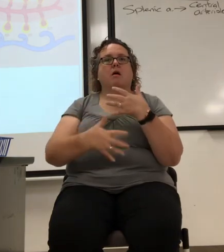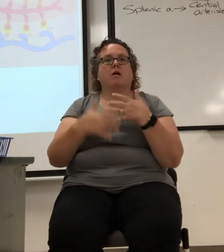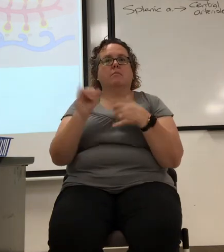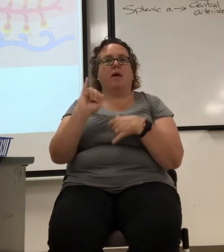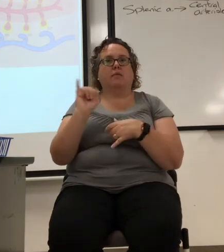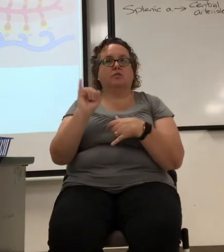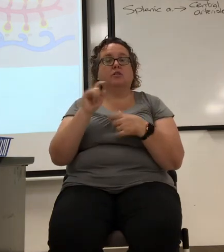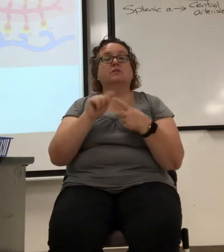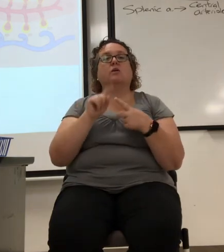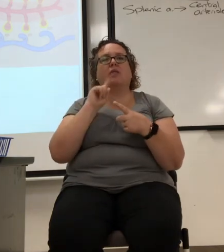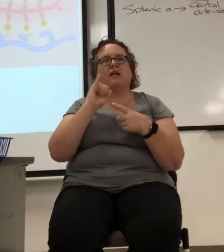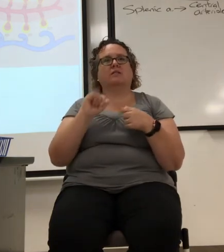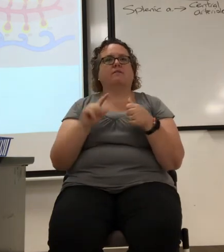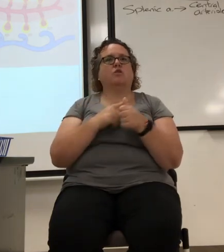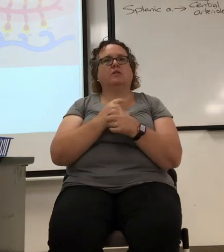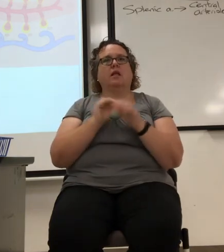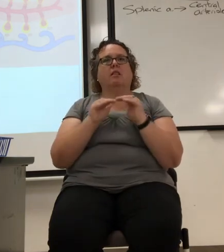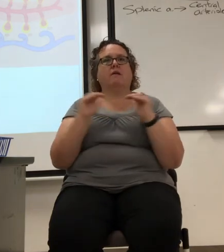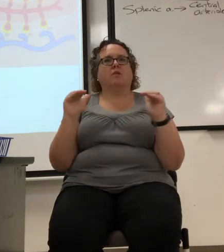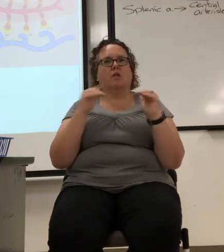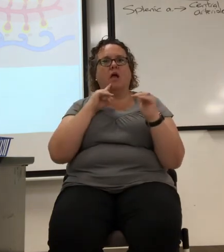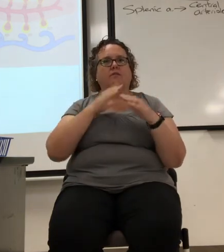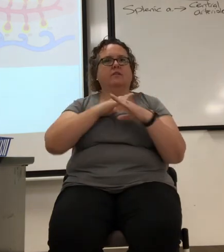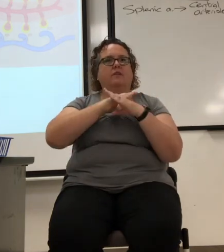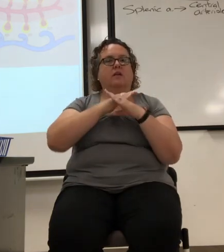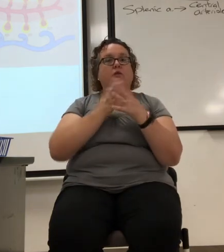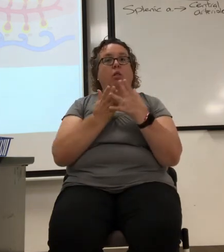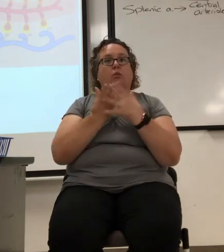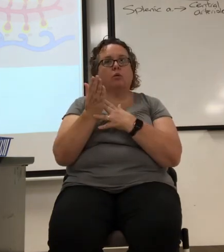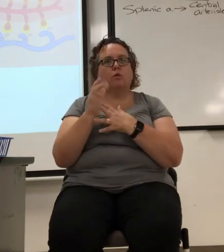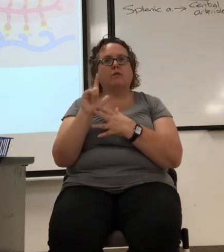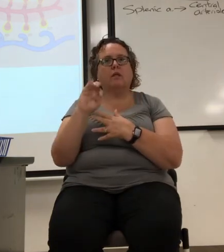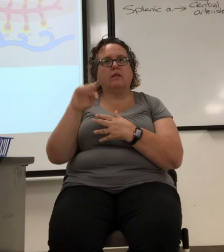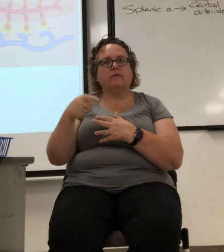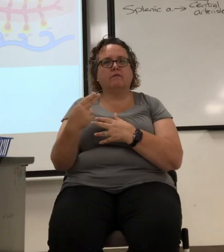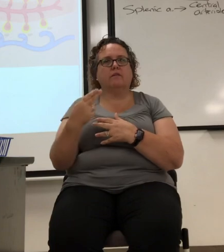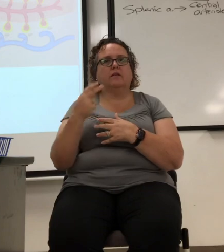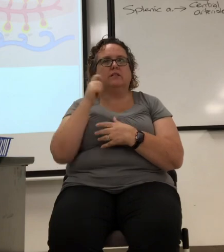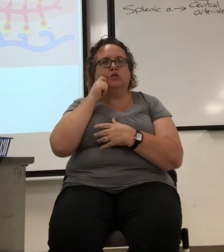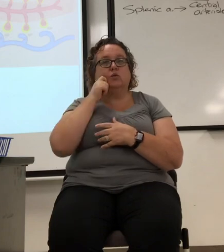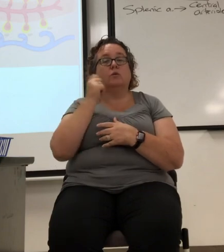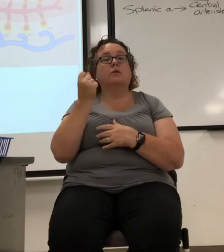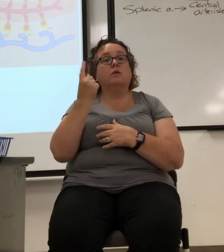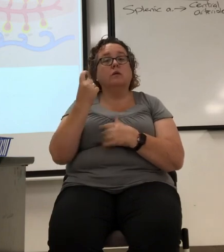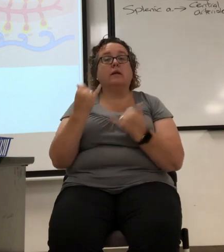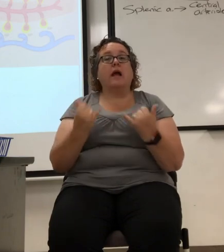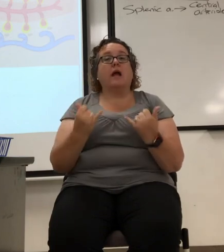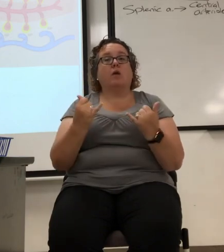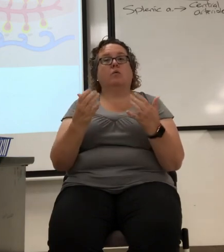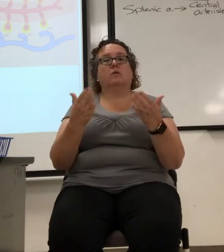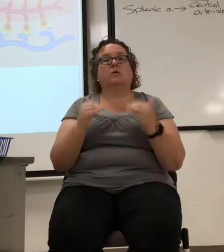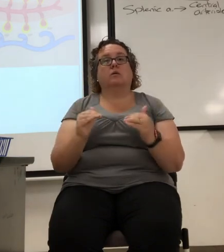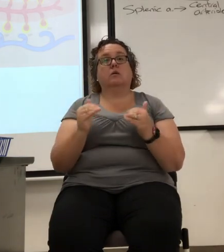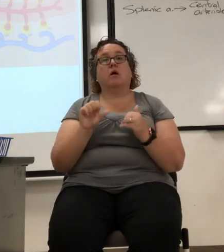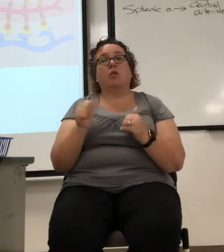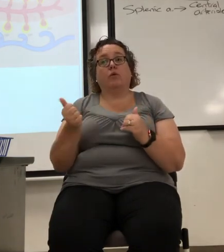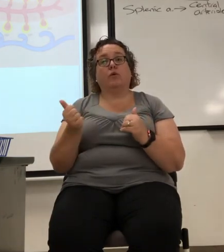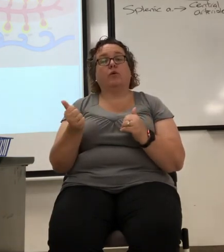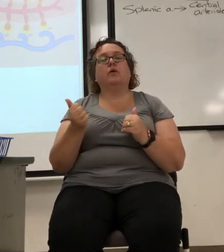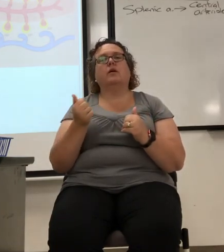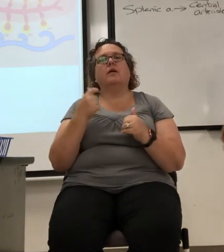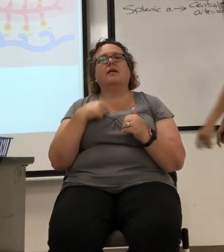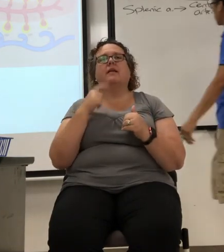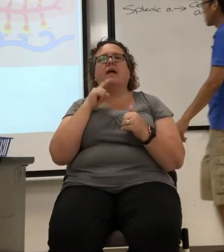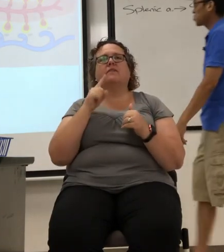that's the first level of defense. Put it through your lymph tissue, okay? Now, the other thing you do is there's these